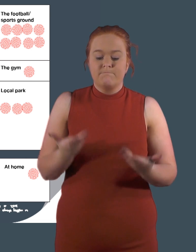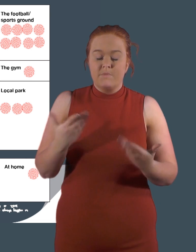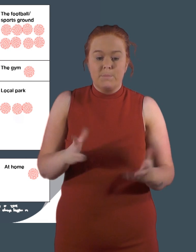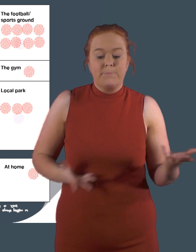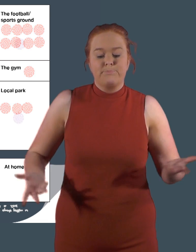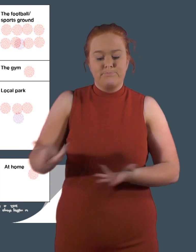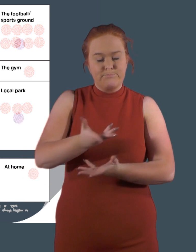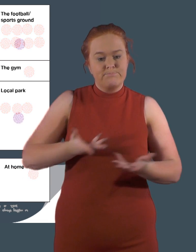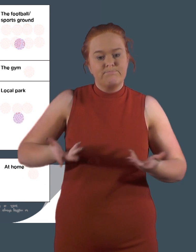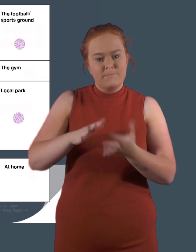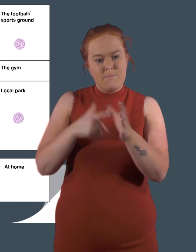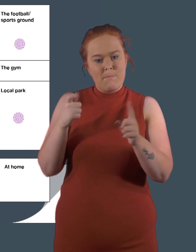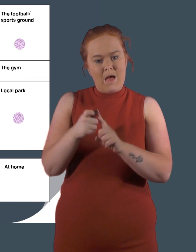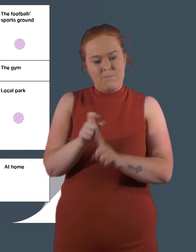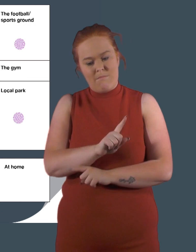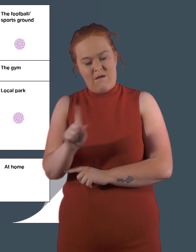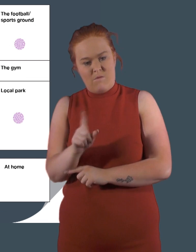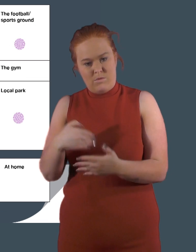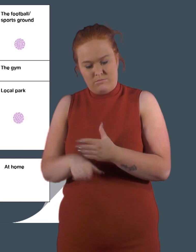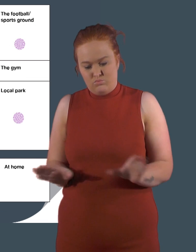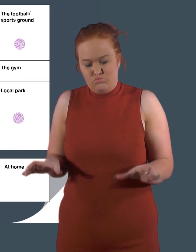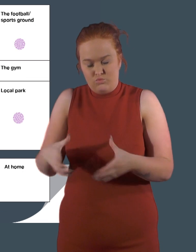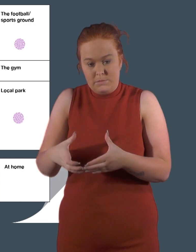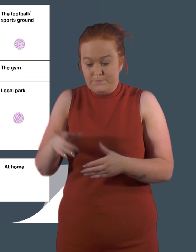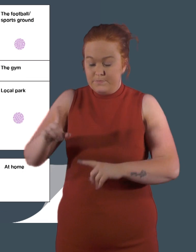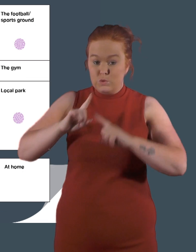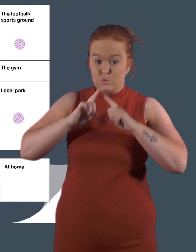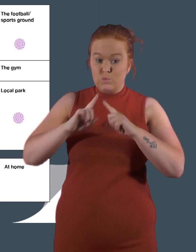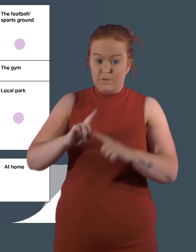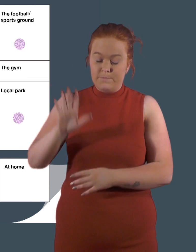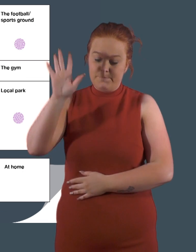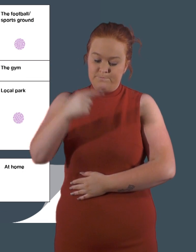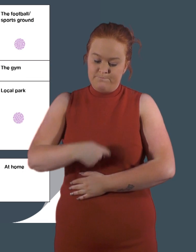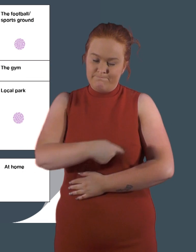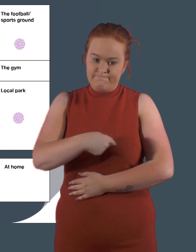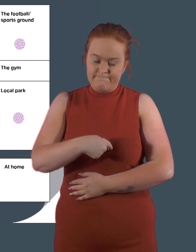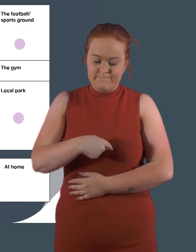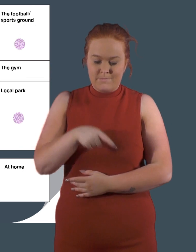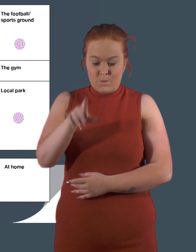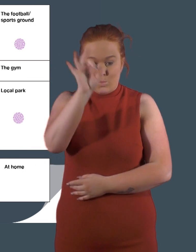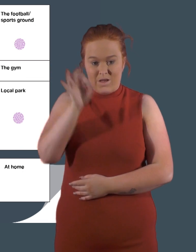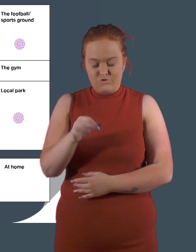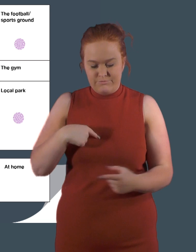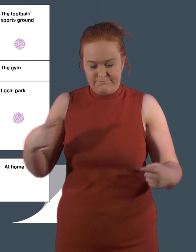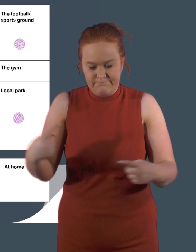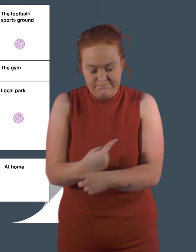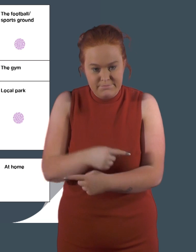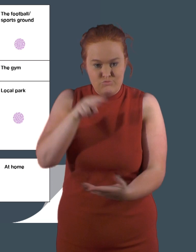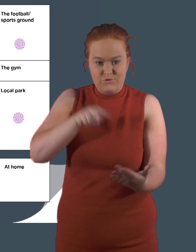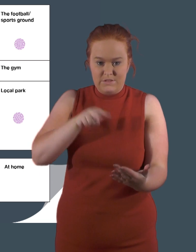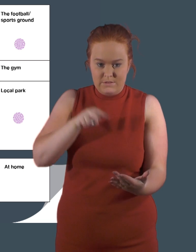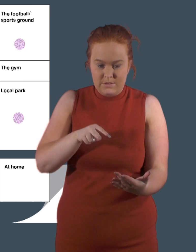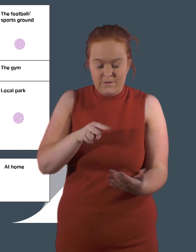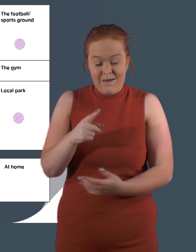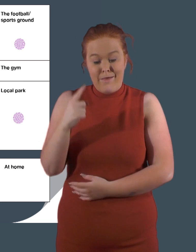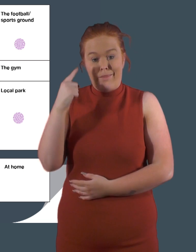within their community. The map completed by the learner from the same group illustrates this really well. You can see they have a lot